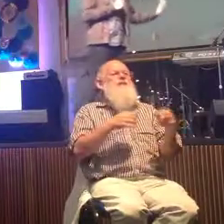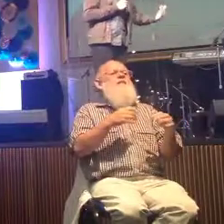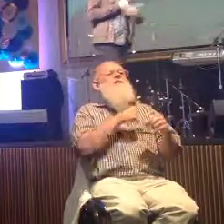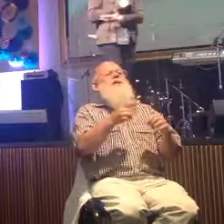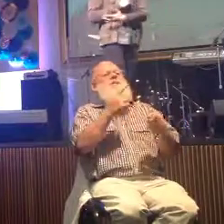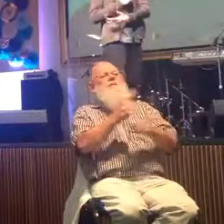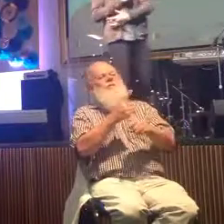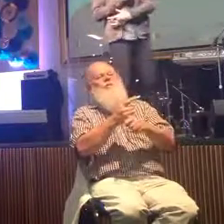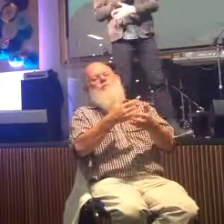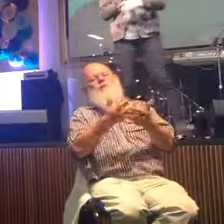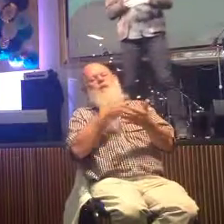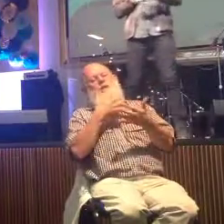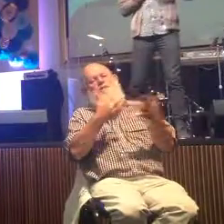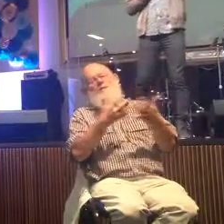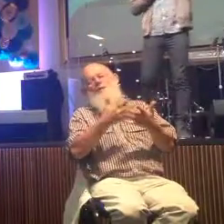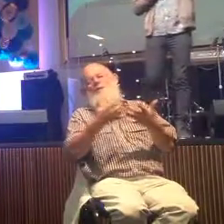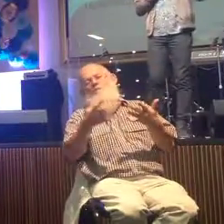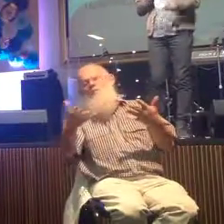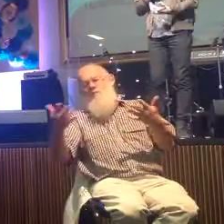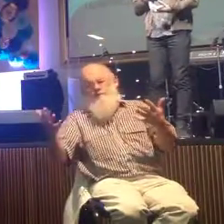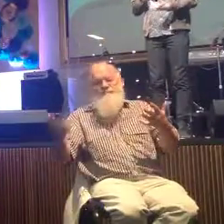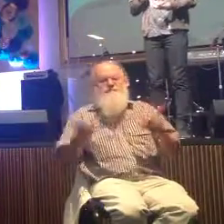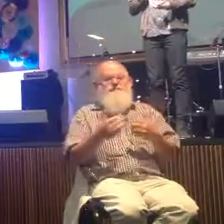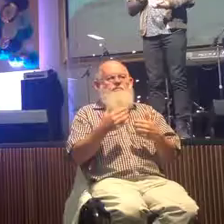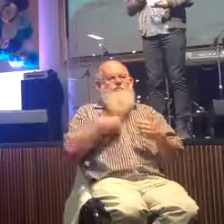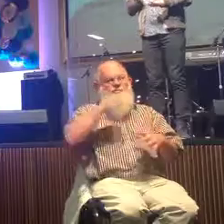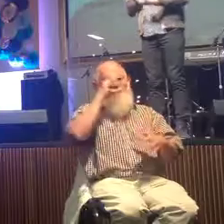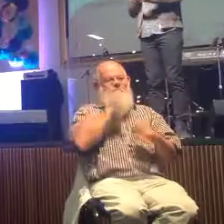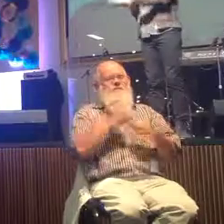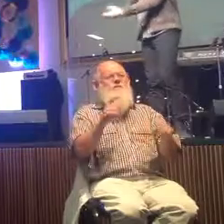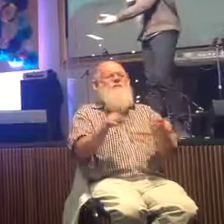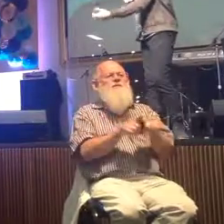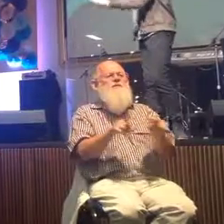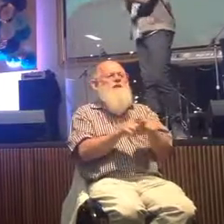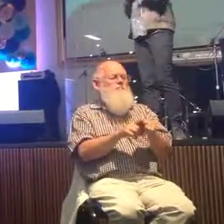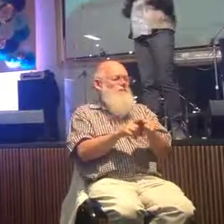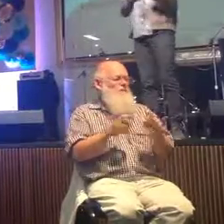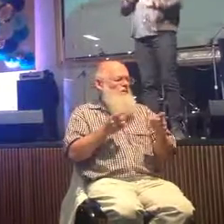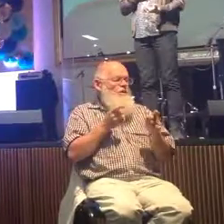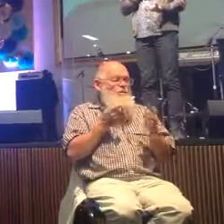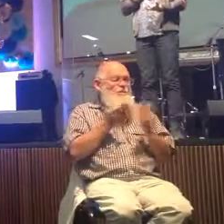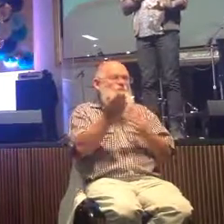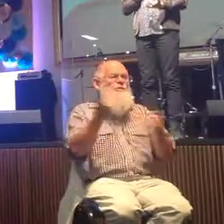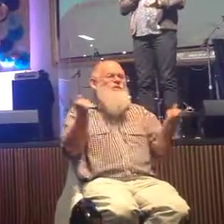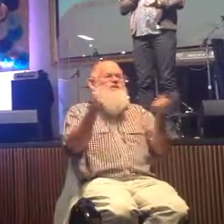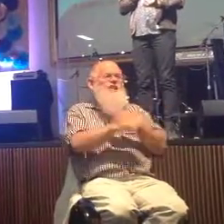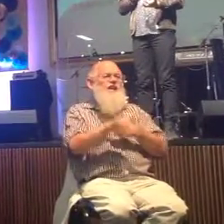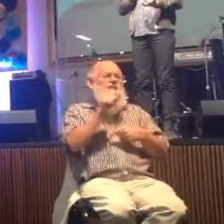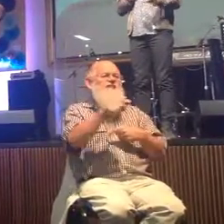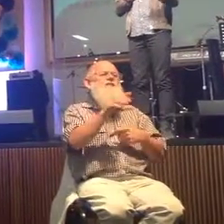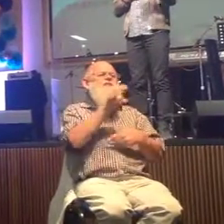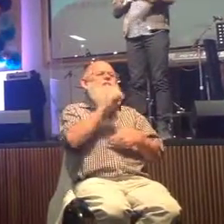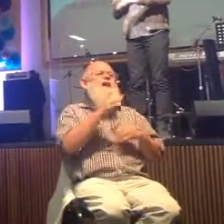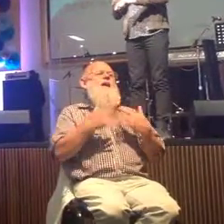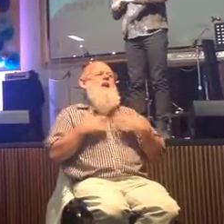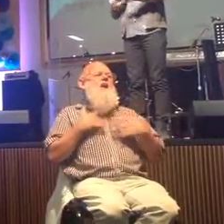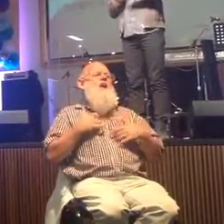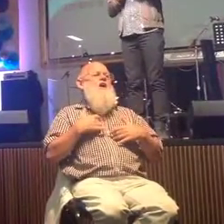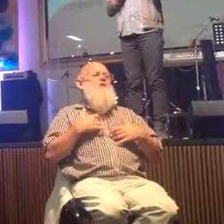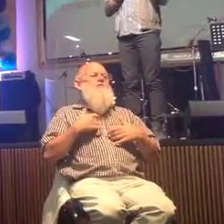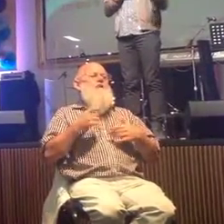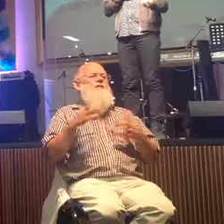I believe that this is the same thing. Through the transformation of this man's life, they got a